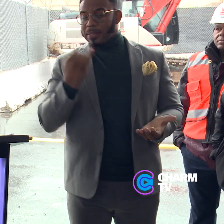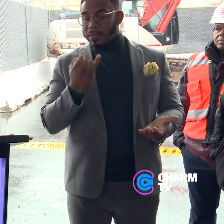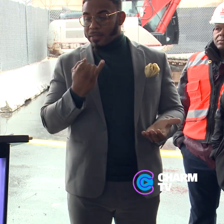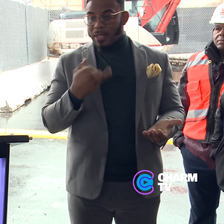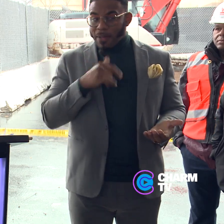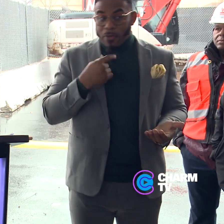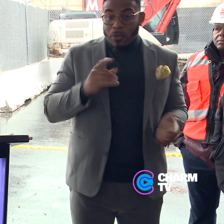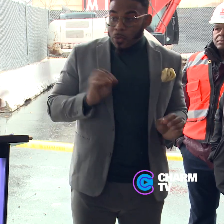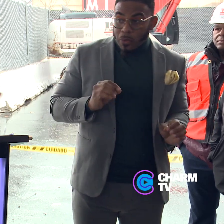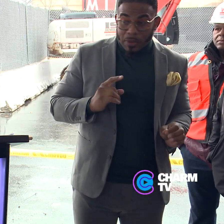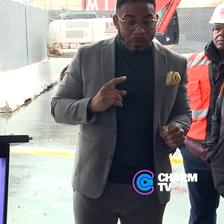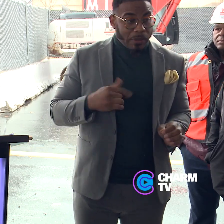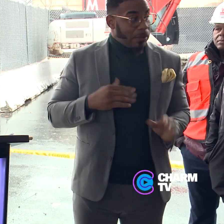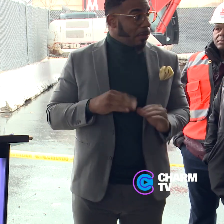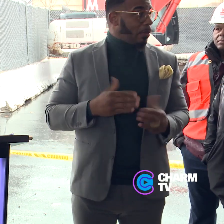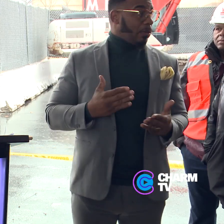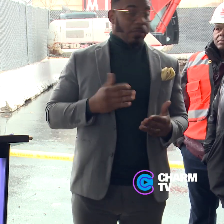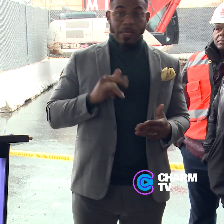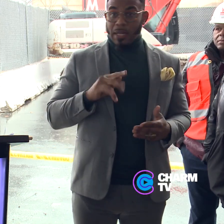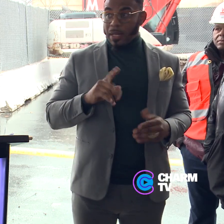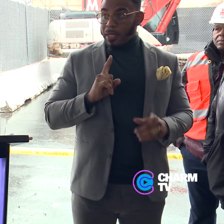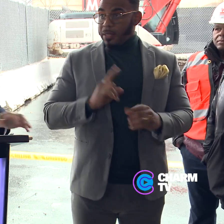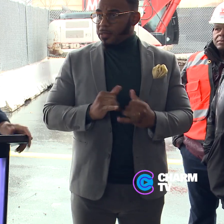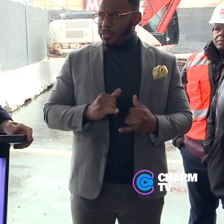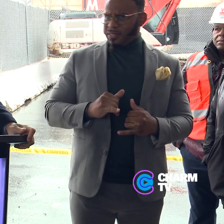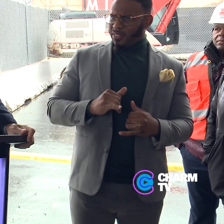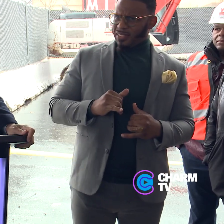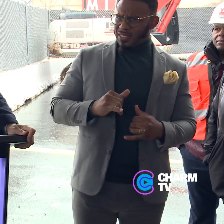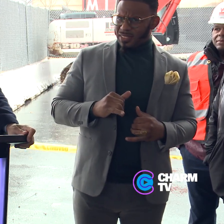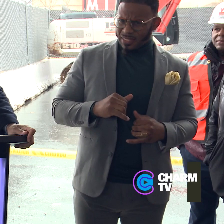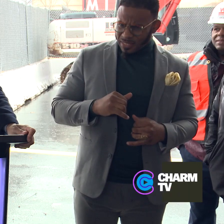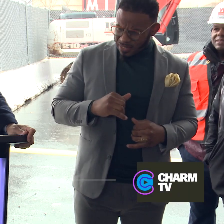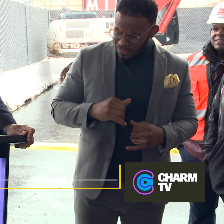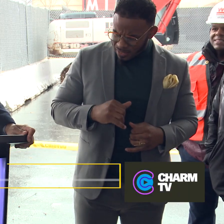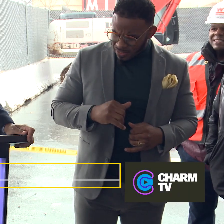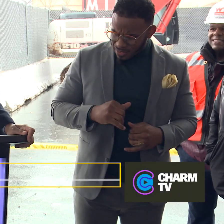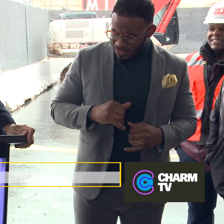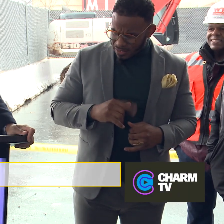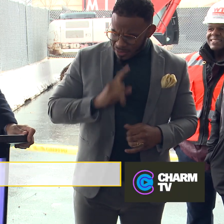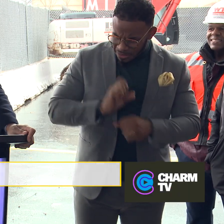I haven't told them why I'm meeting them here. I actually lied to them. And I was like, you lied.